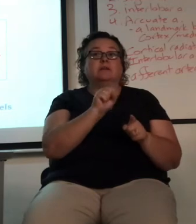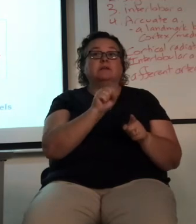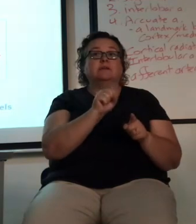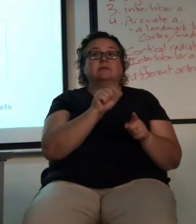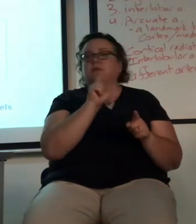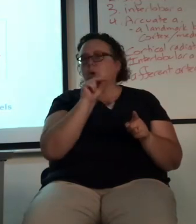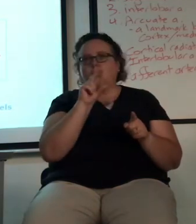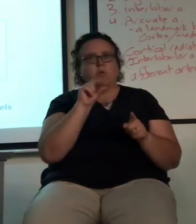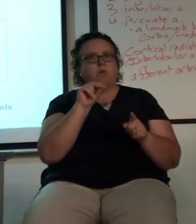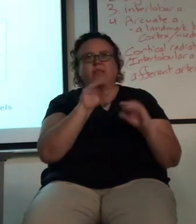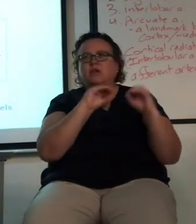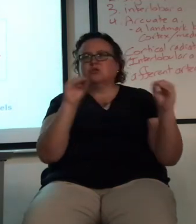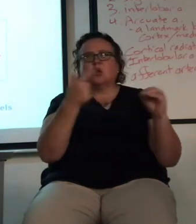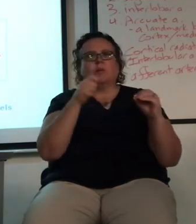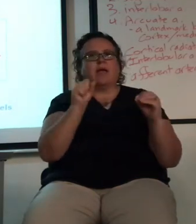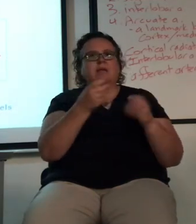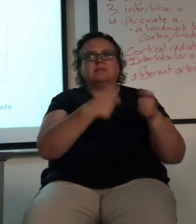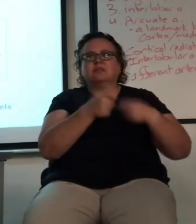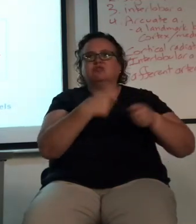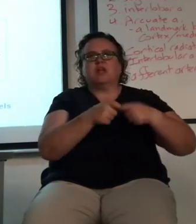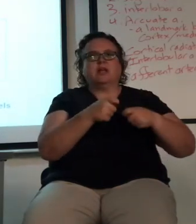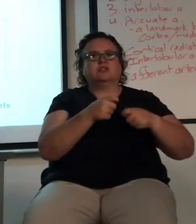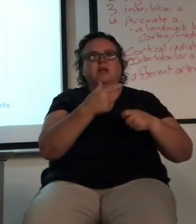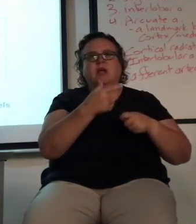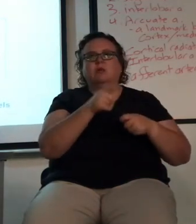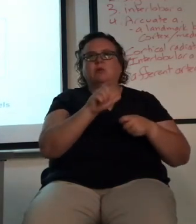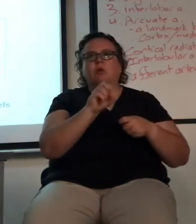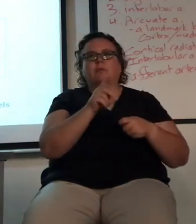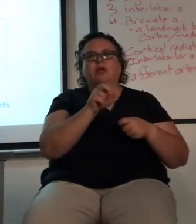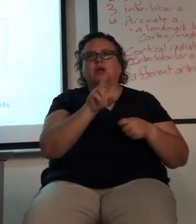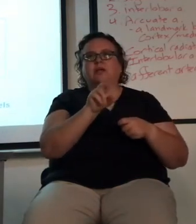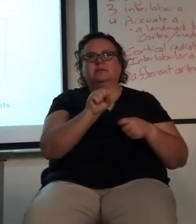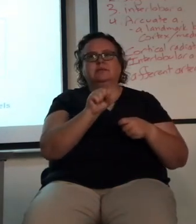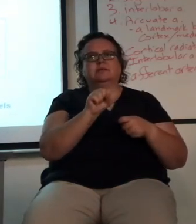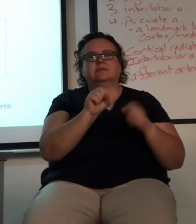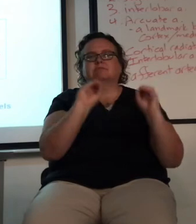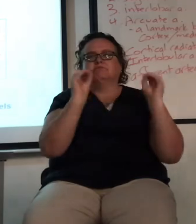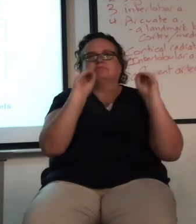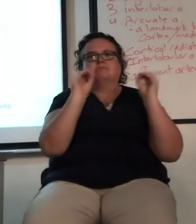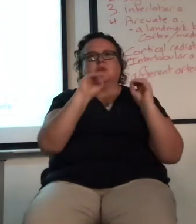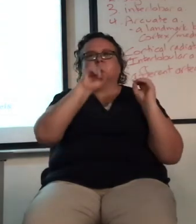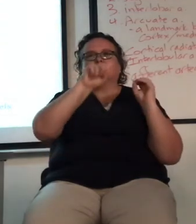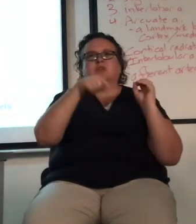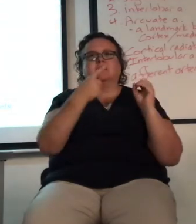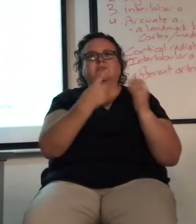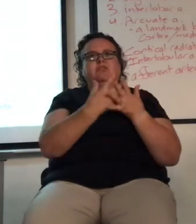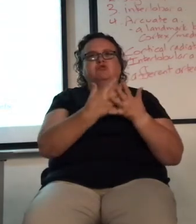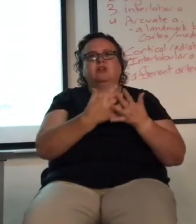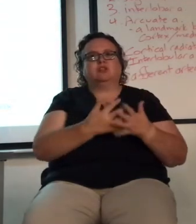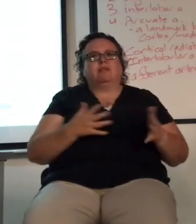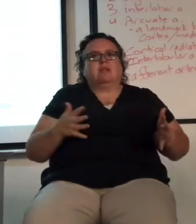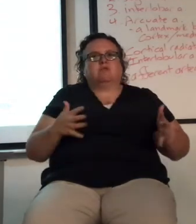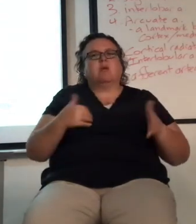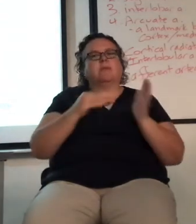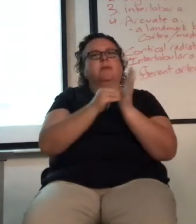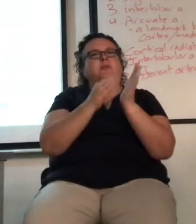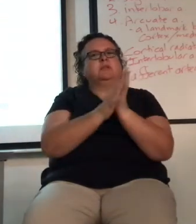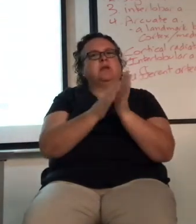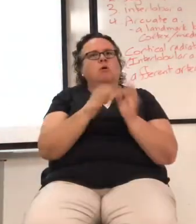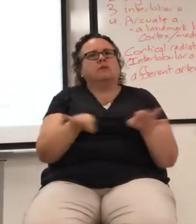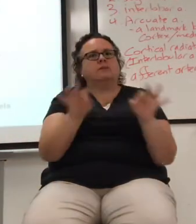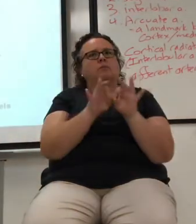No. There's no gas exchange at the glomerulus. They just perform filtration. I might want to write that down.